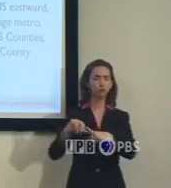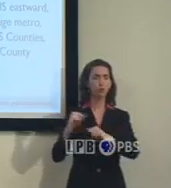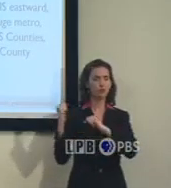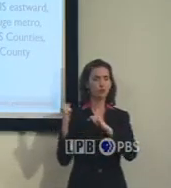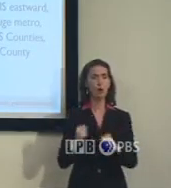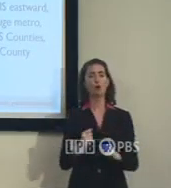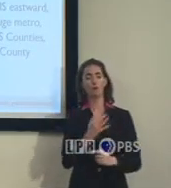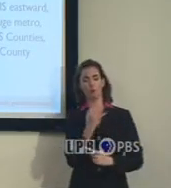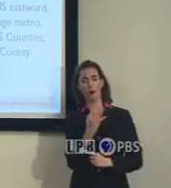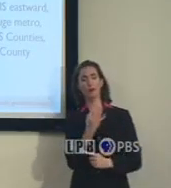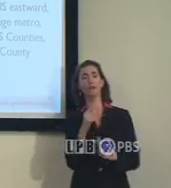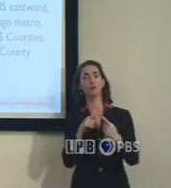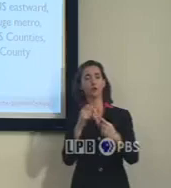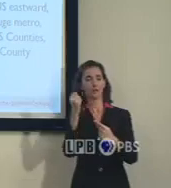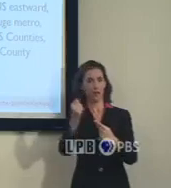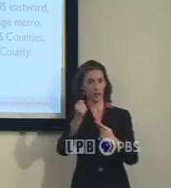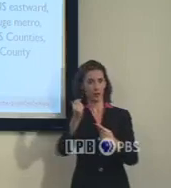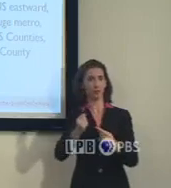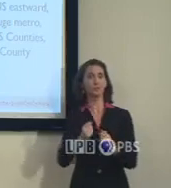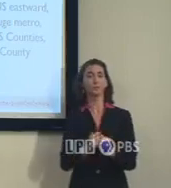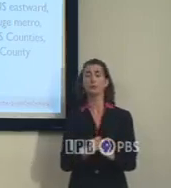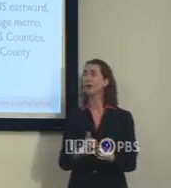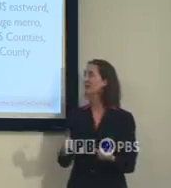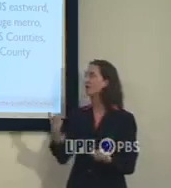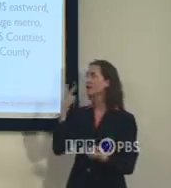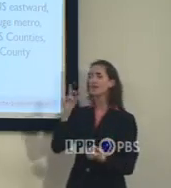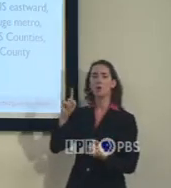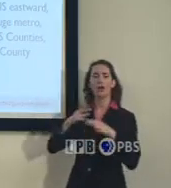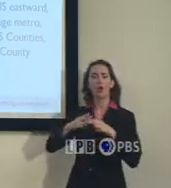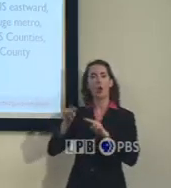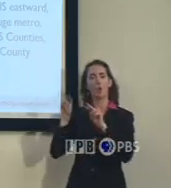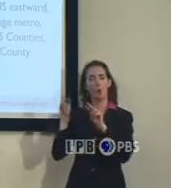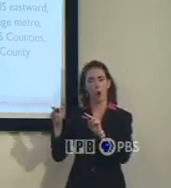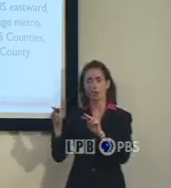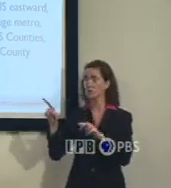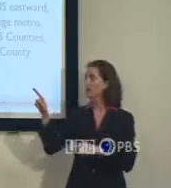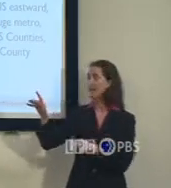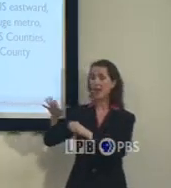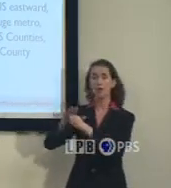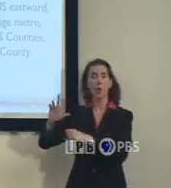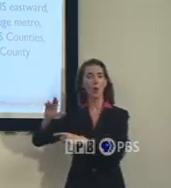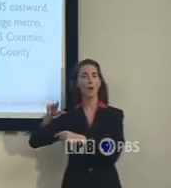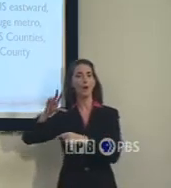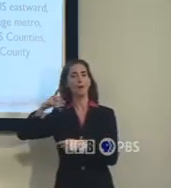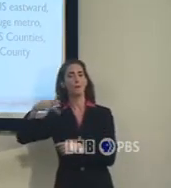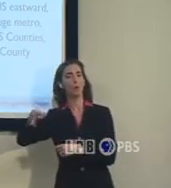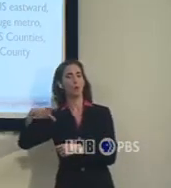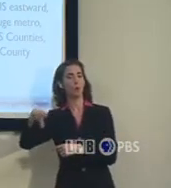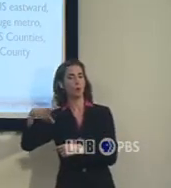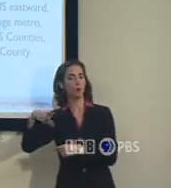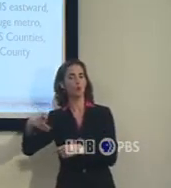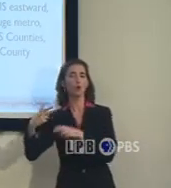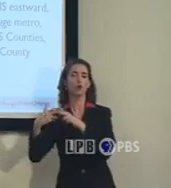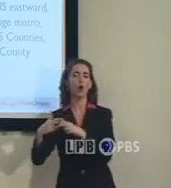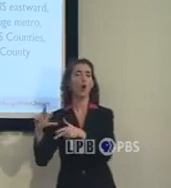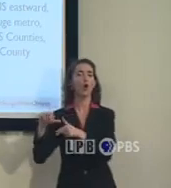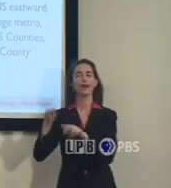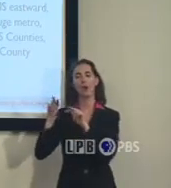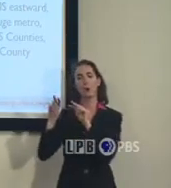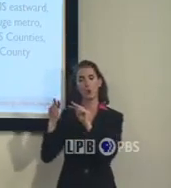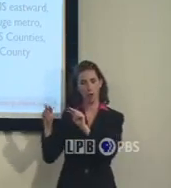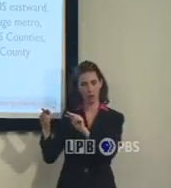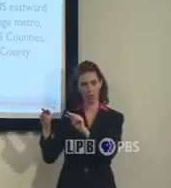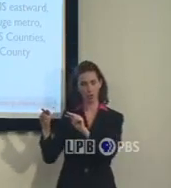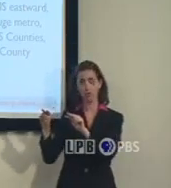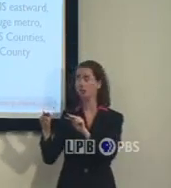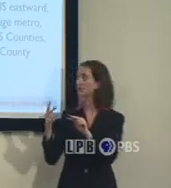So the watches that are out right now, you can see everywhere in the purple is the hurricane watch, which covers most of a little